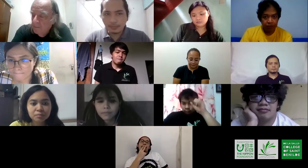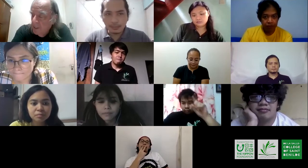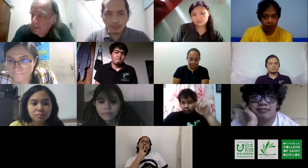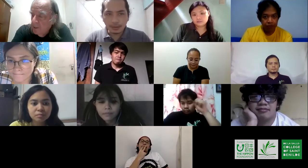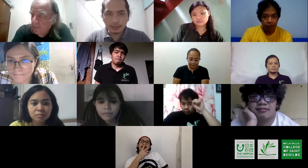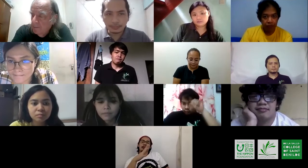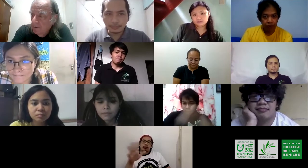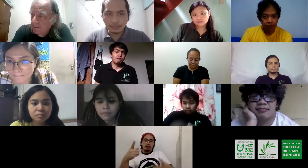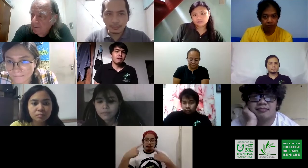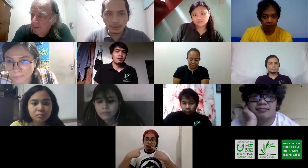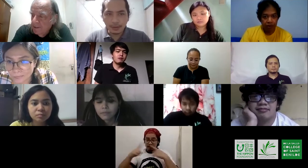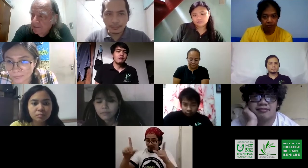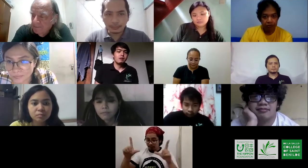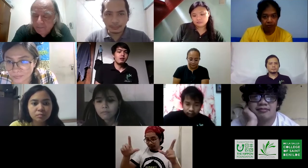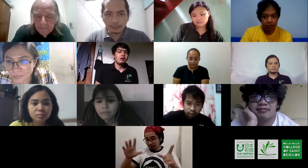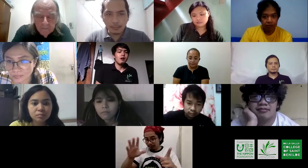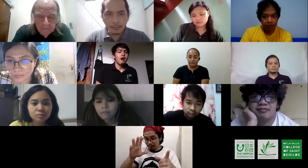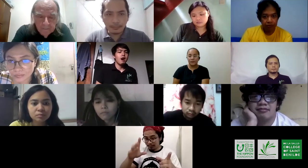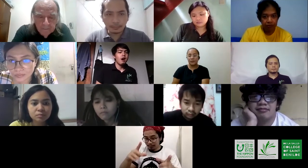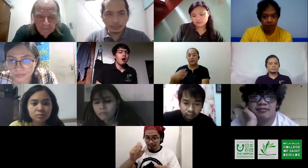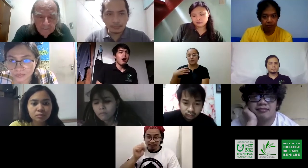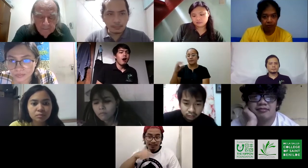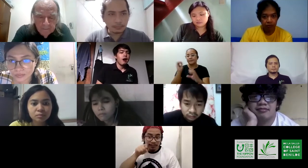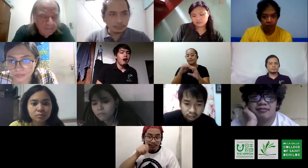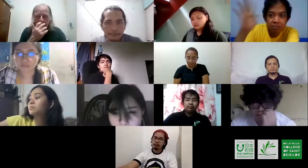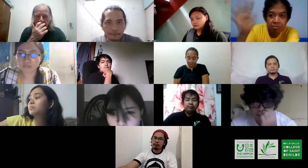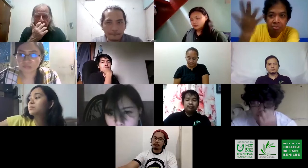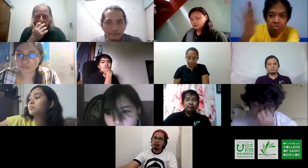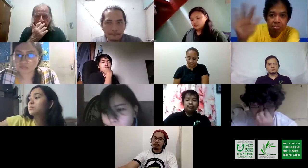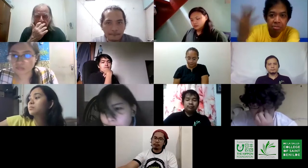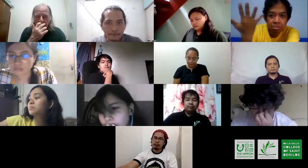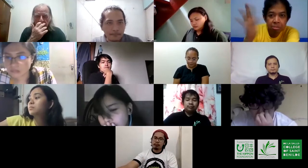Taking some time to upload, sorry.